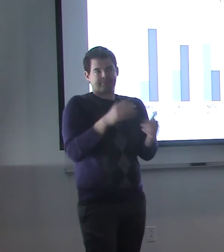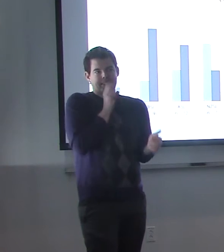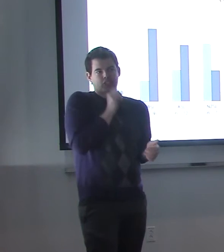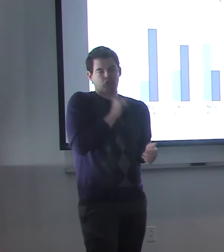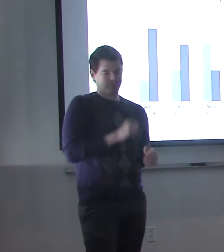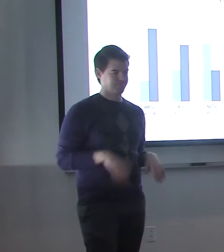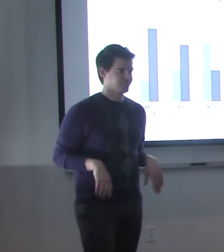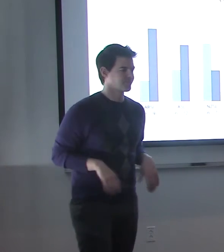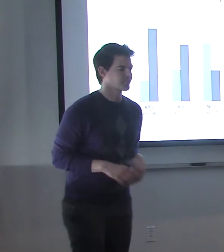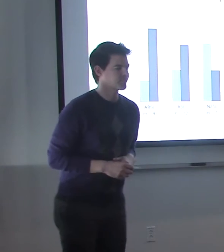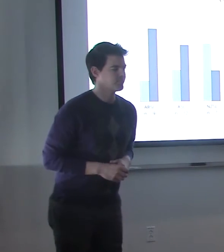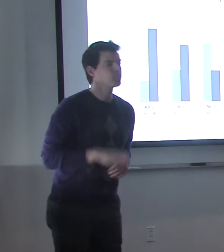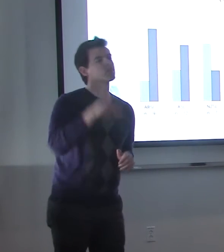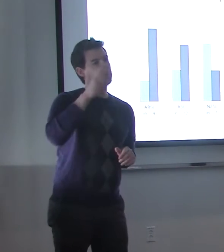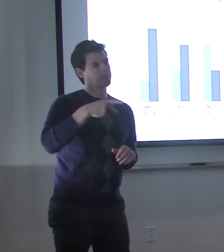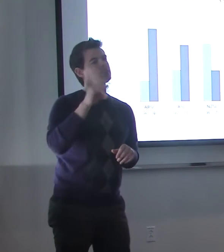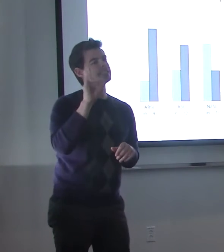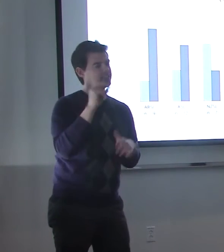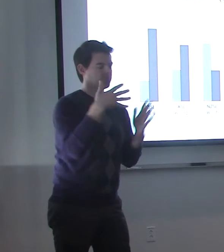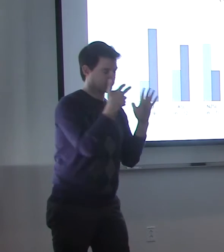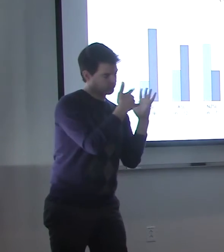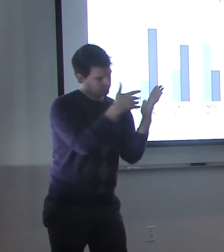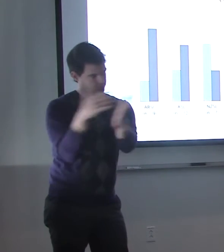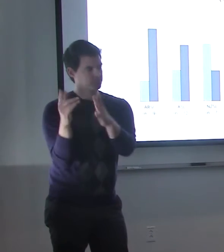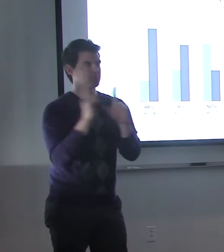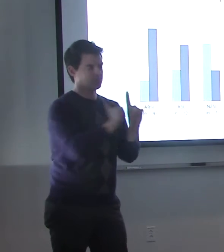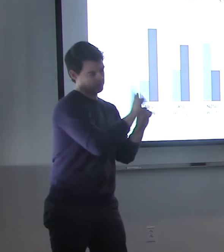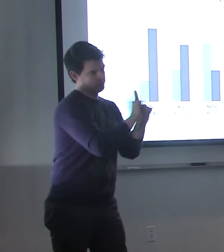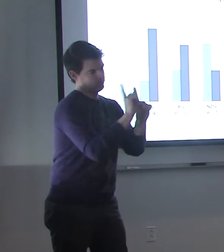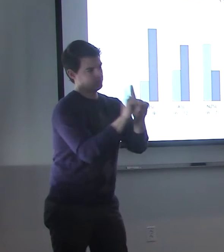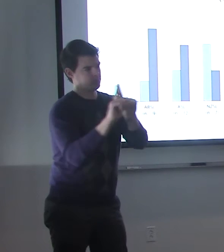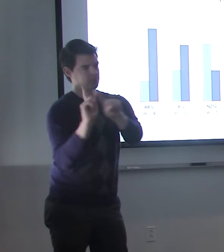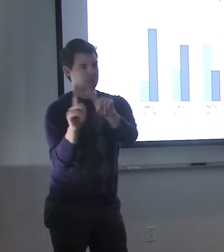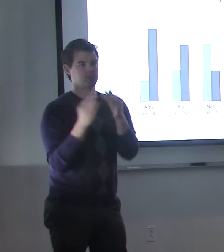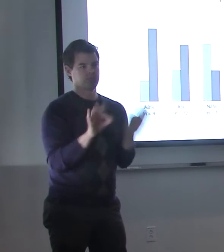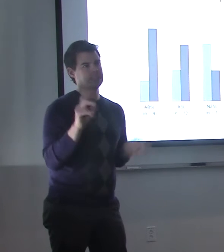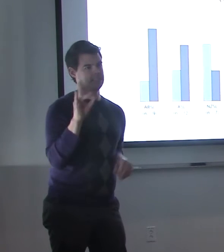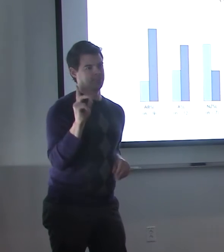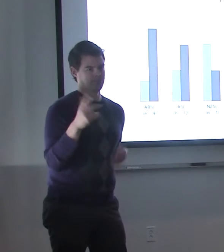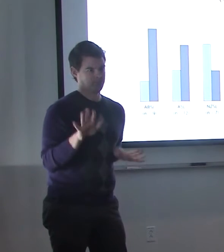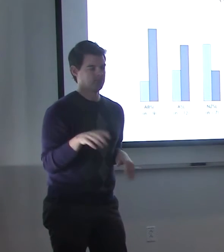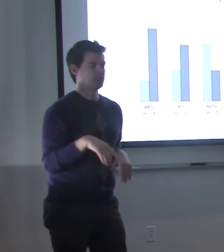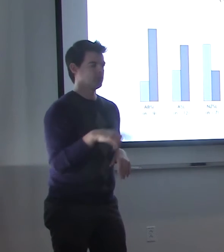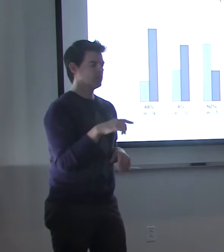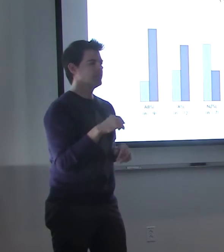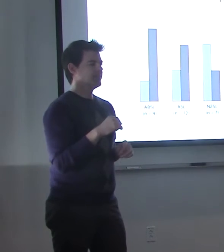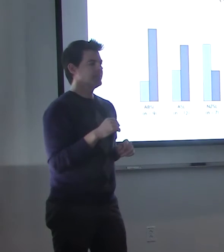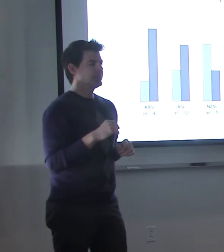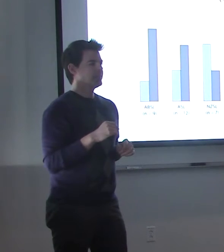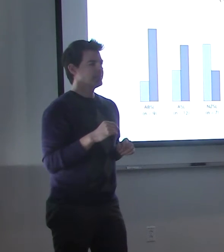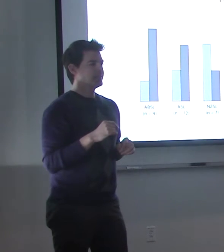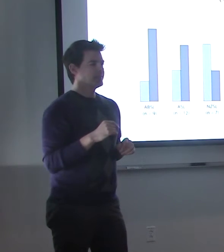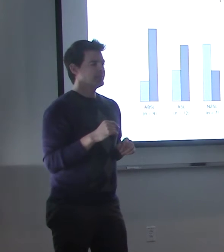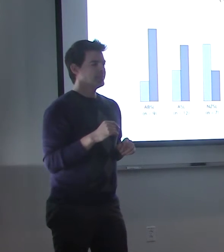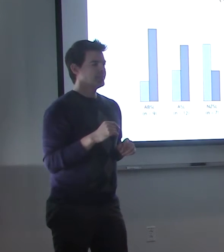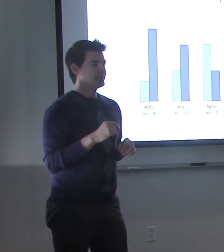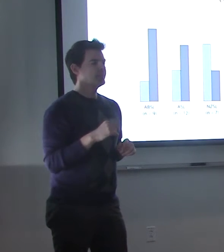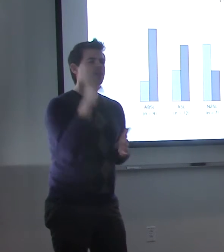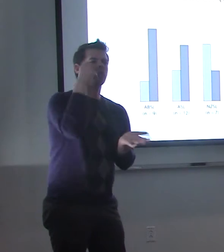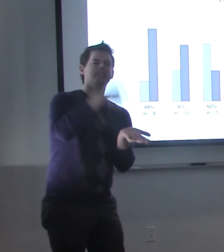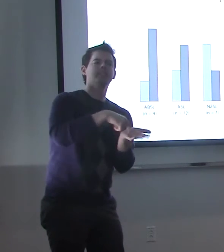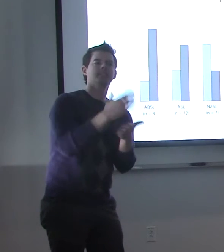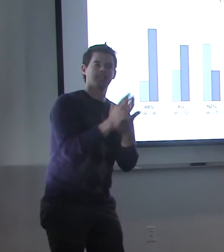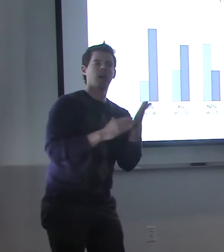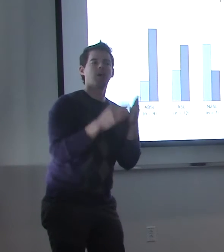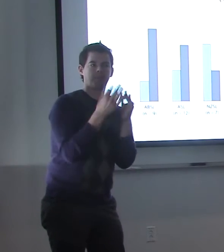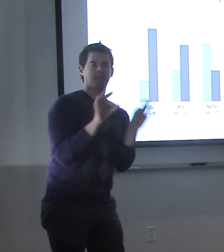she reported in these publications. And she found that there were quite a few sign languages that fell